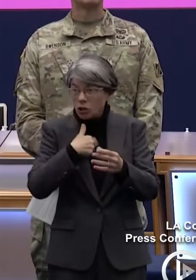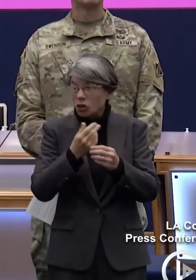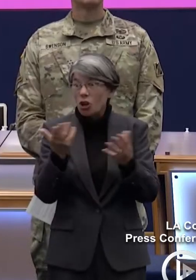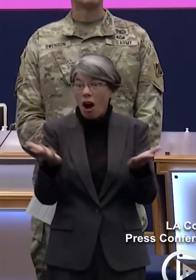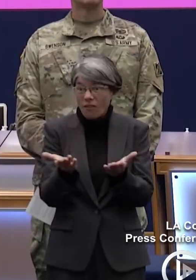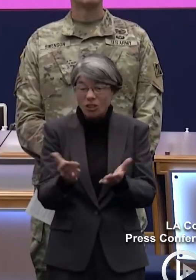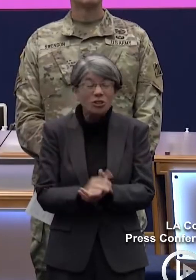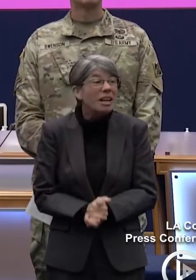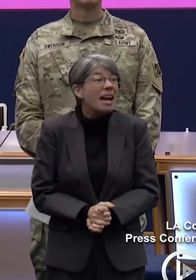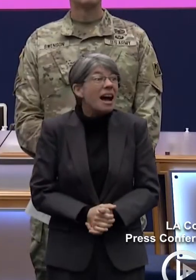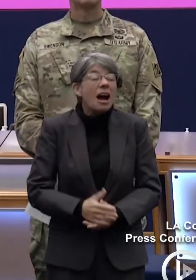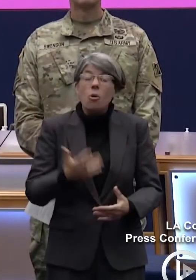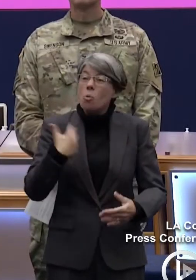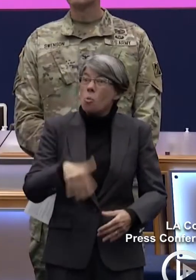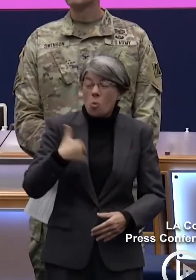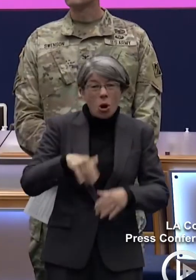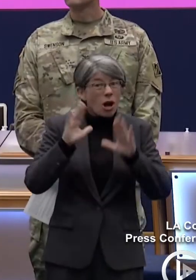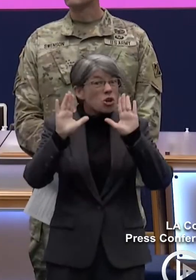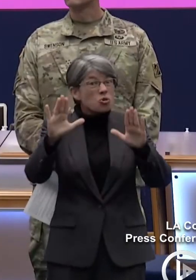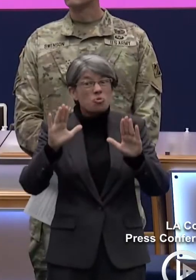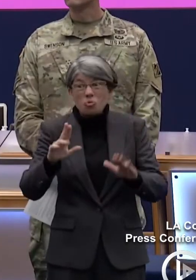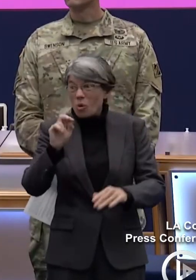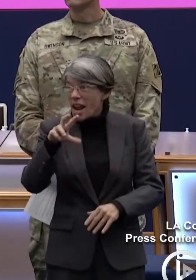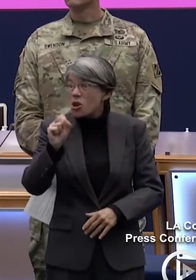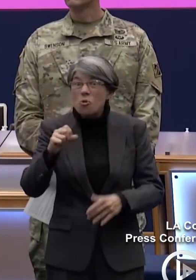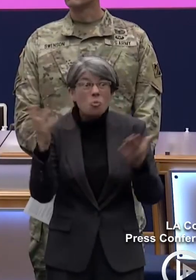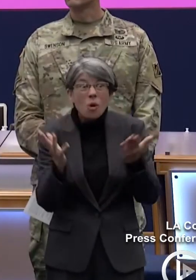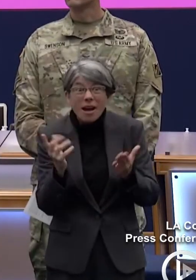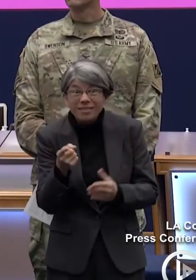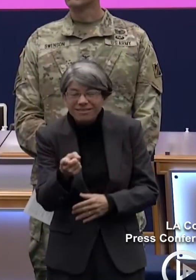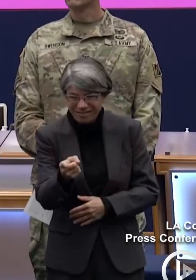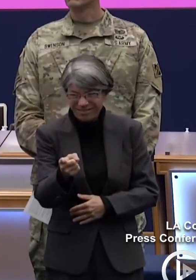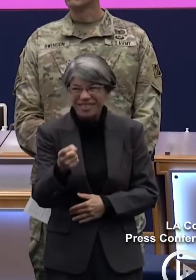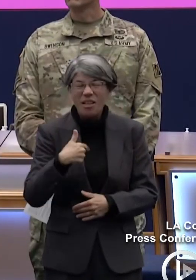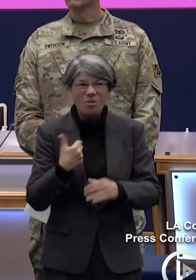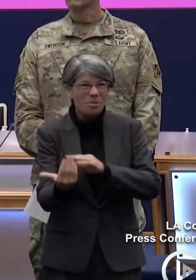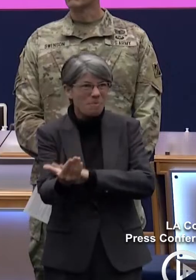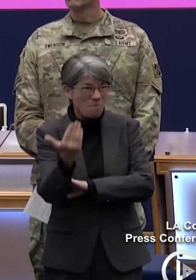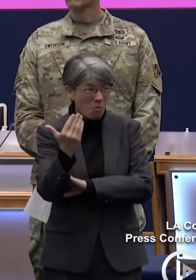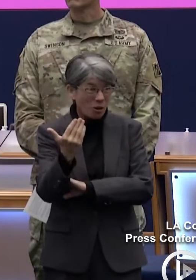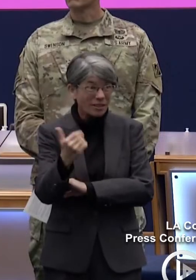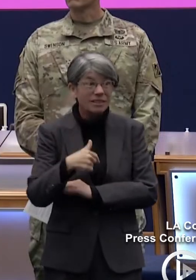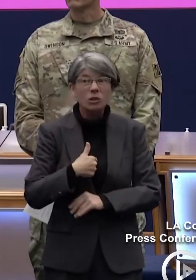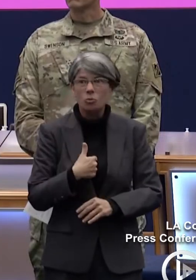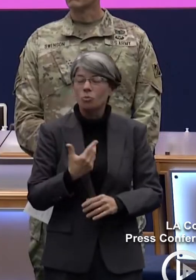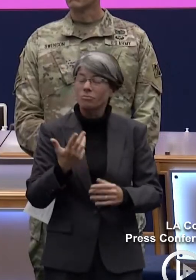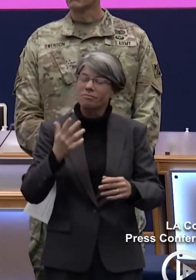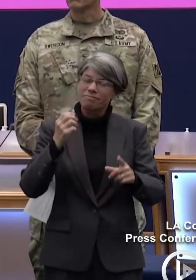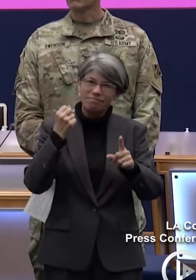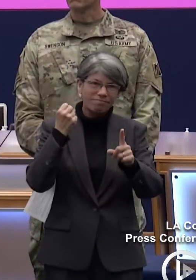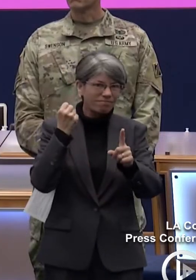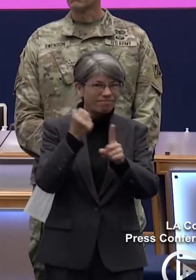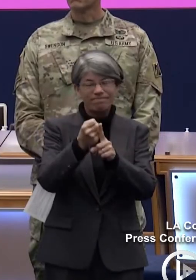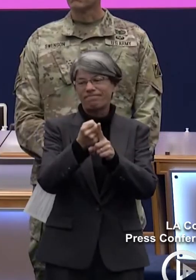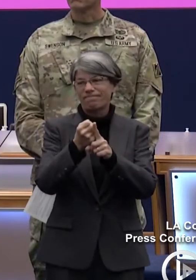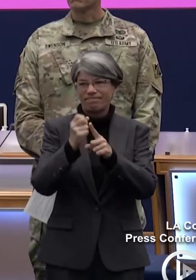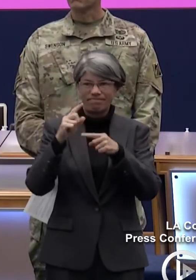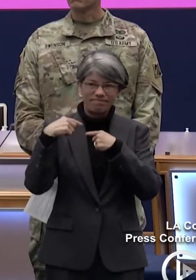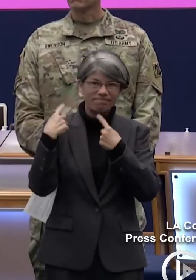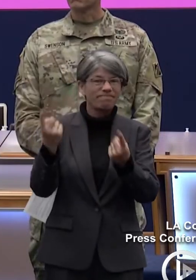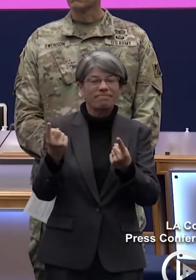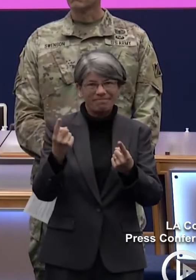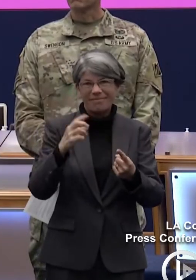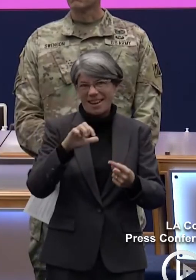good news. Pleased to report that this morning we've hit another major